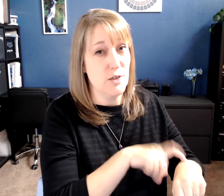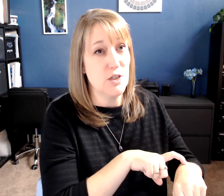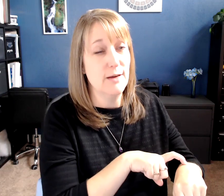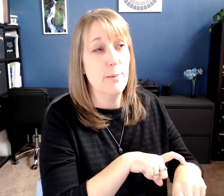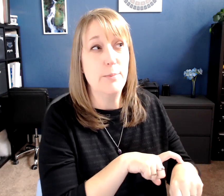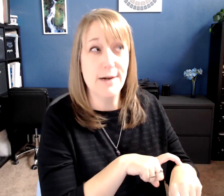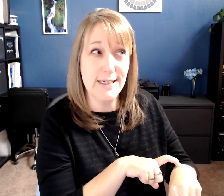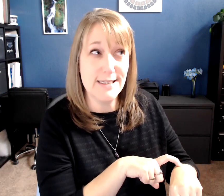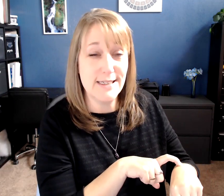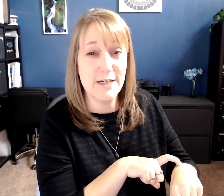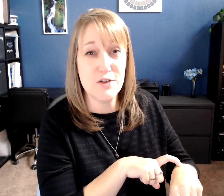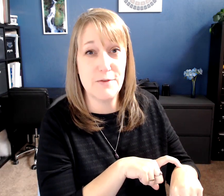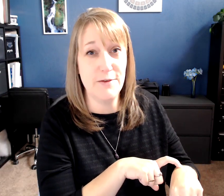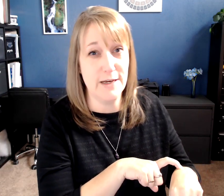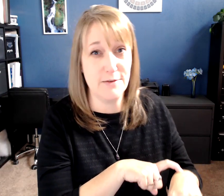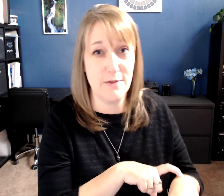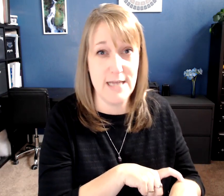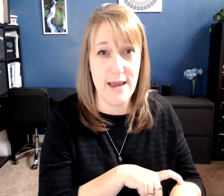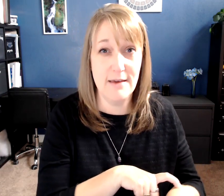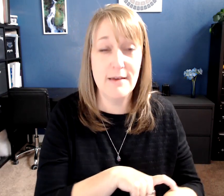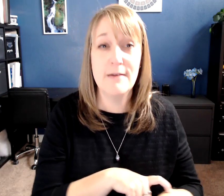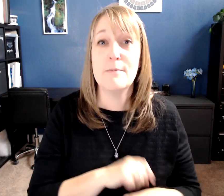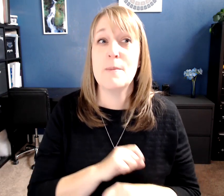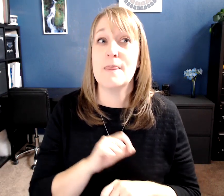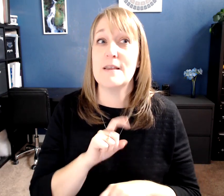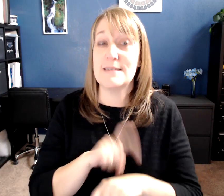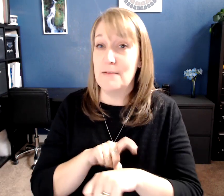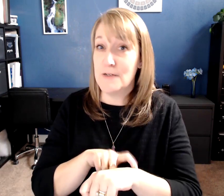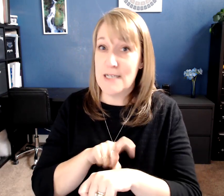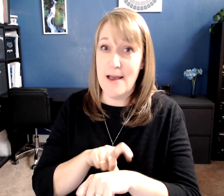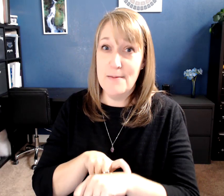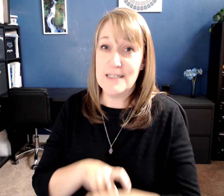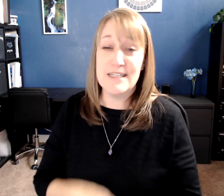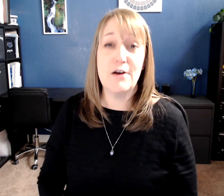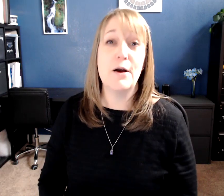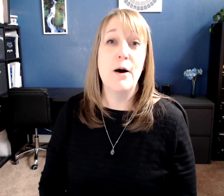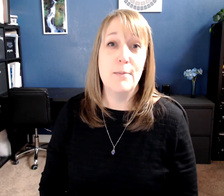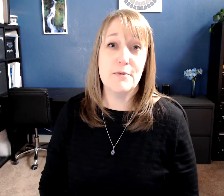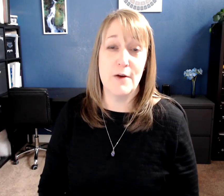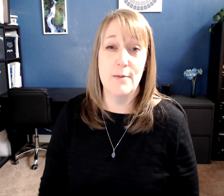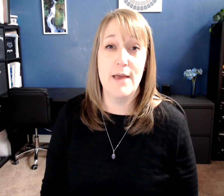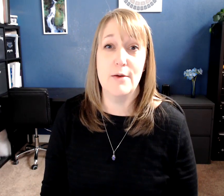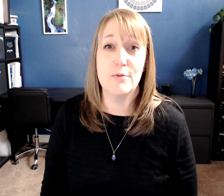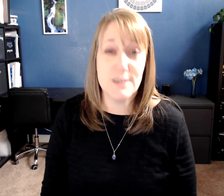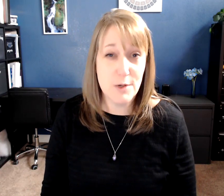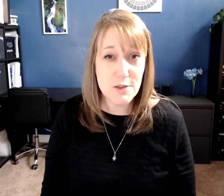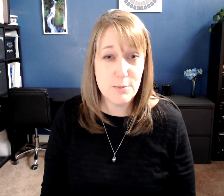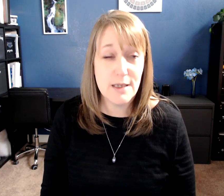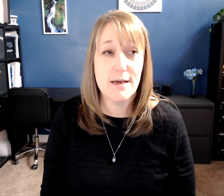wristwatch, but here's your fun fact for the day. The sign for time did not come from a wristwatch